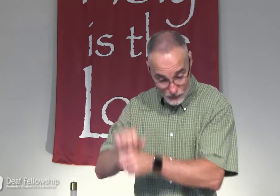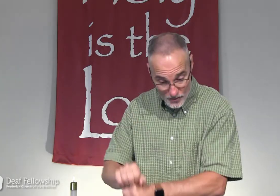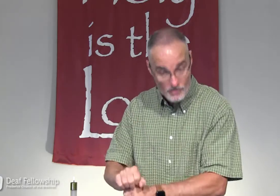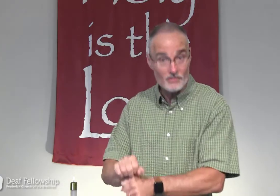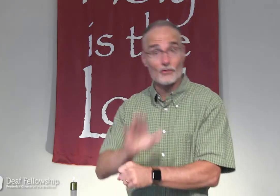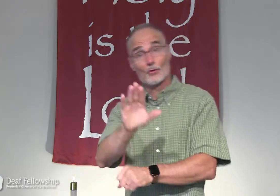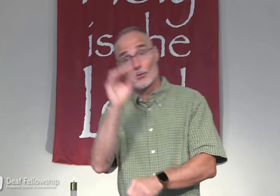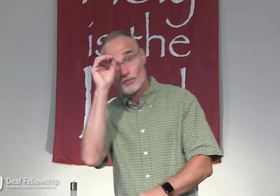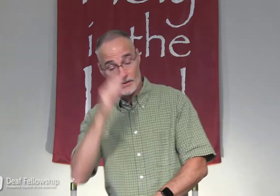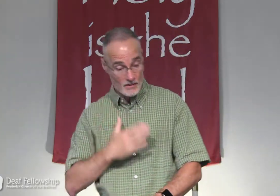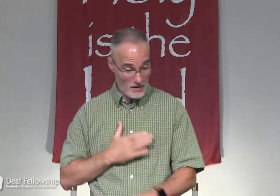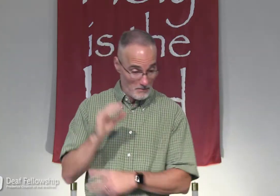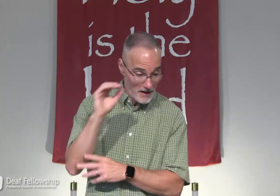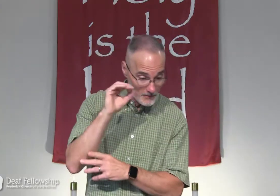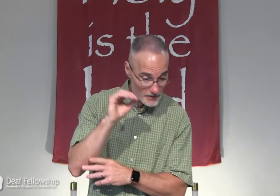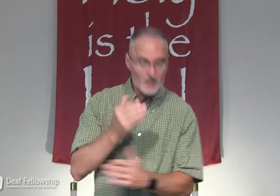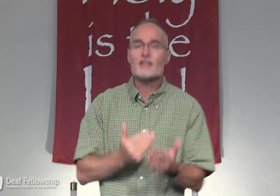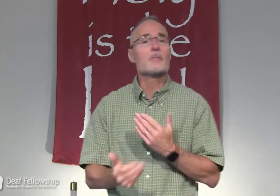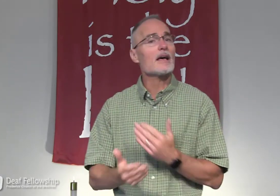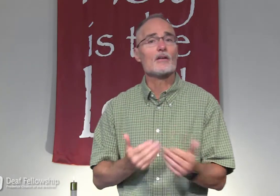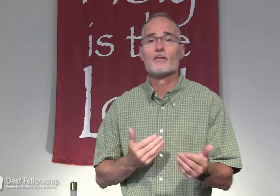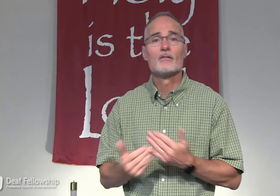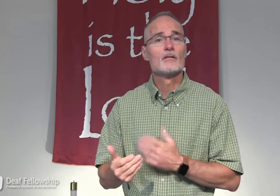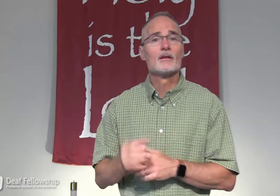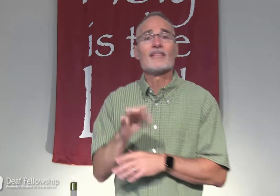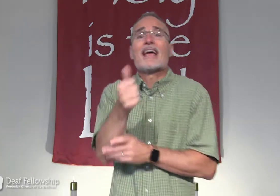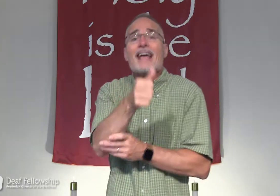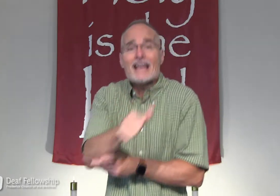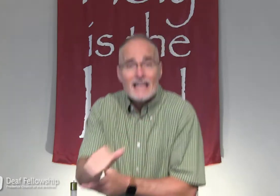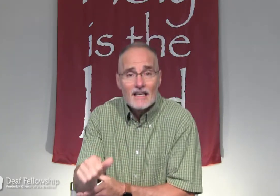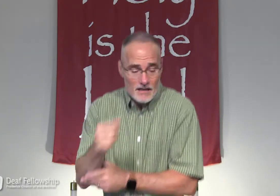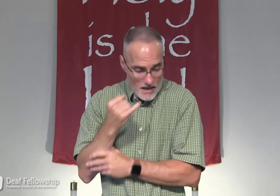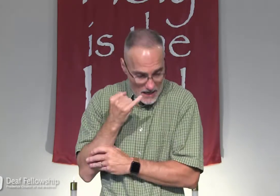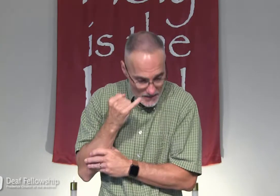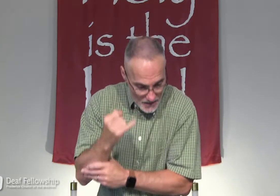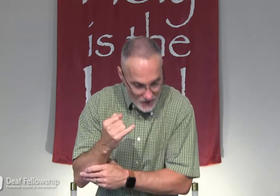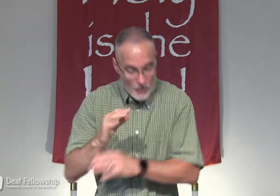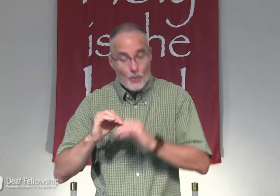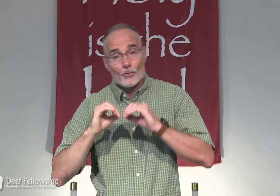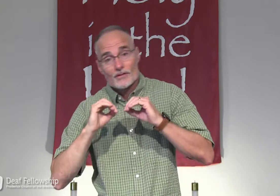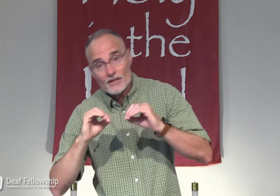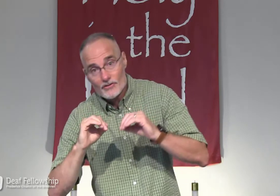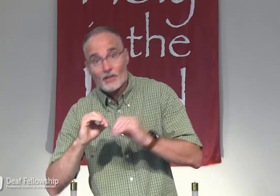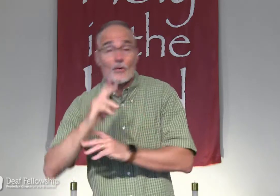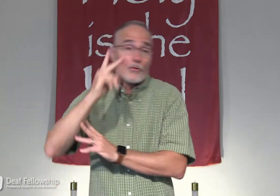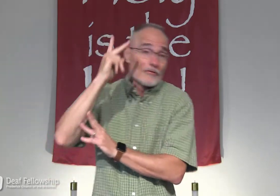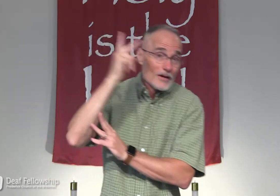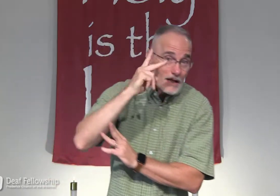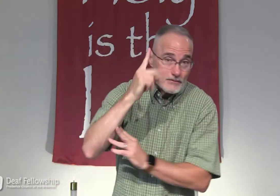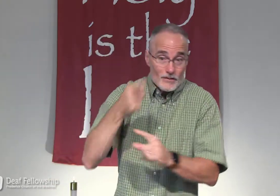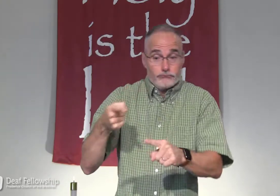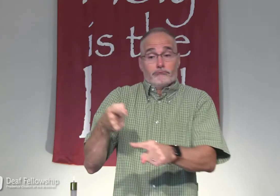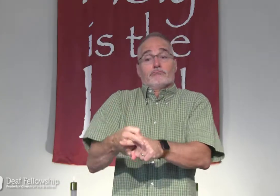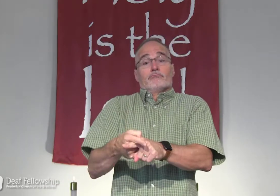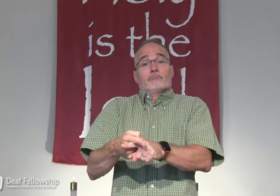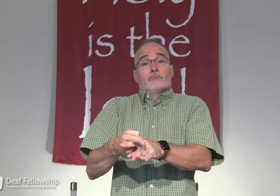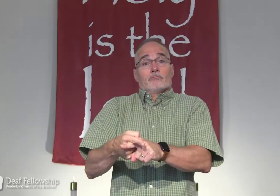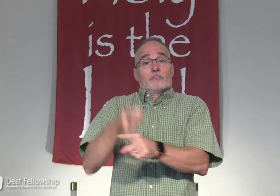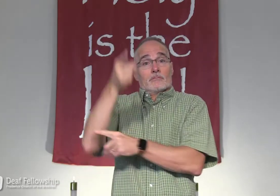Human authority, church traditions, your opinion, my opinion, doesn't matter. Any